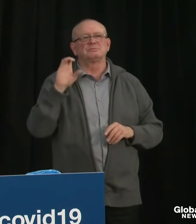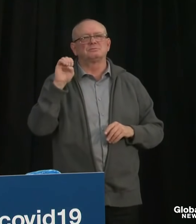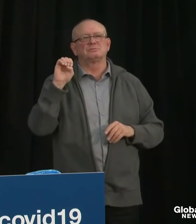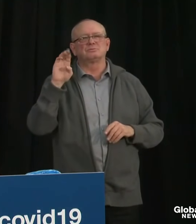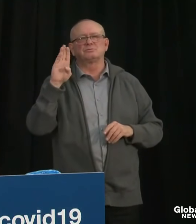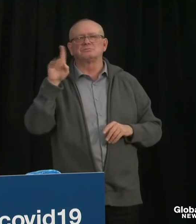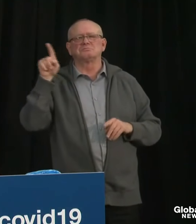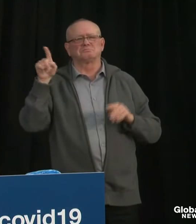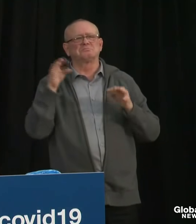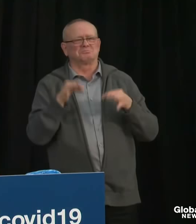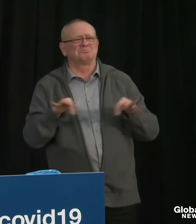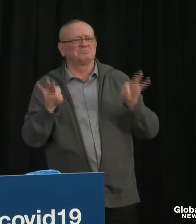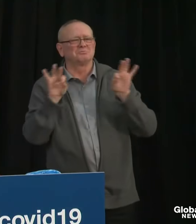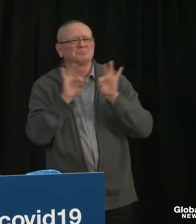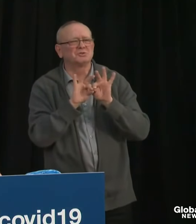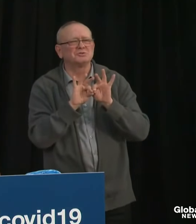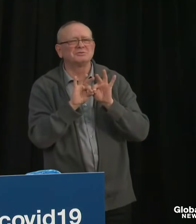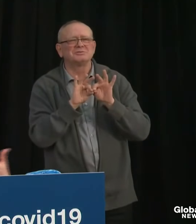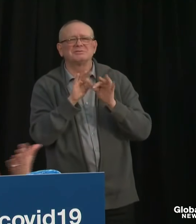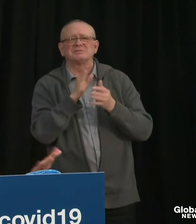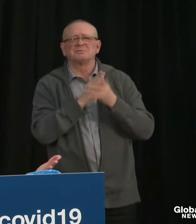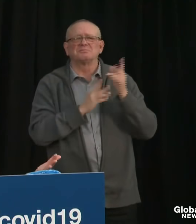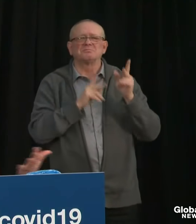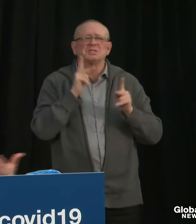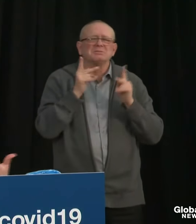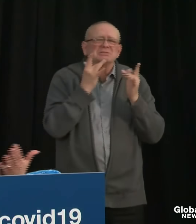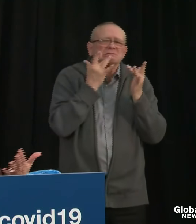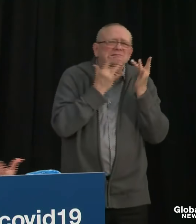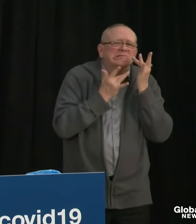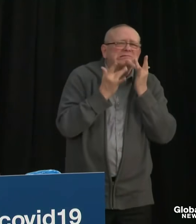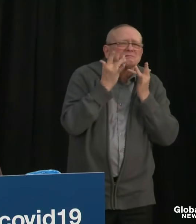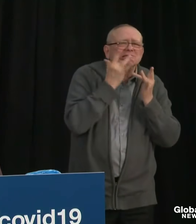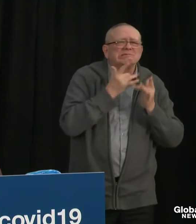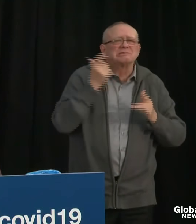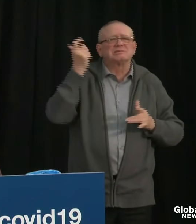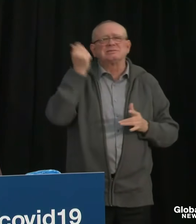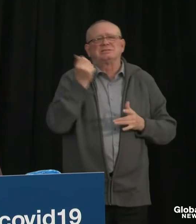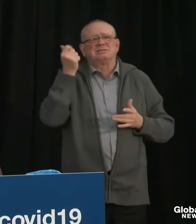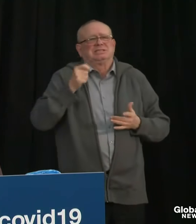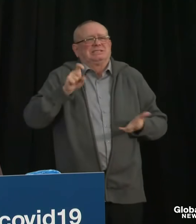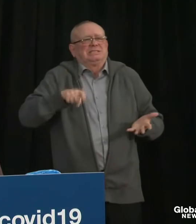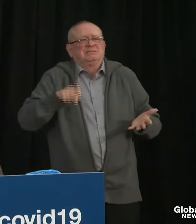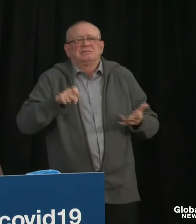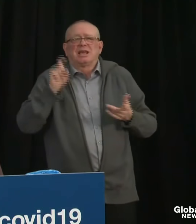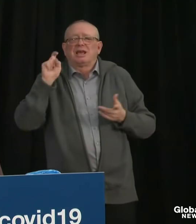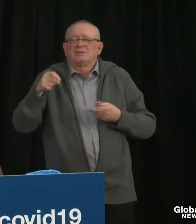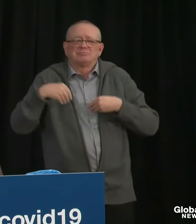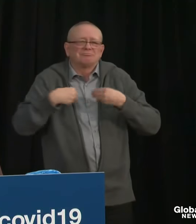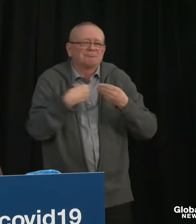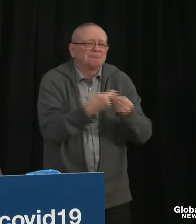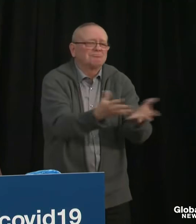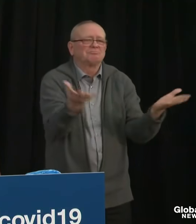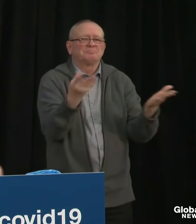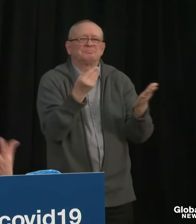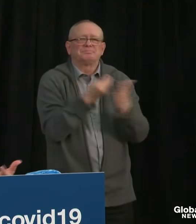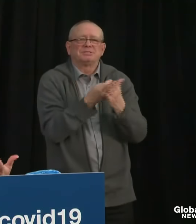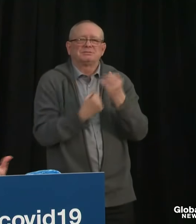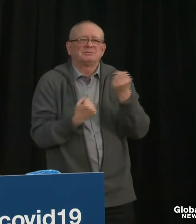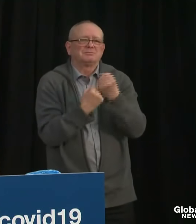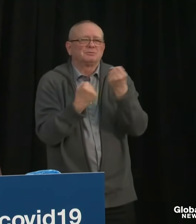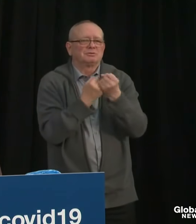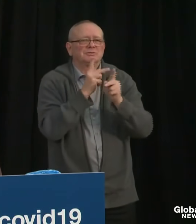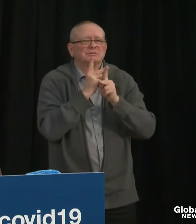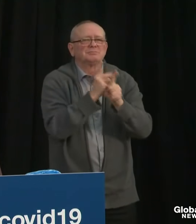those who are close contacts and need to quarantine. And that's essential for us to be able to continue to keep our pandemic